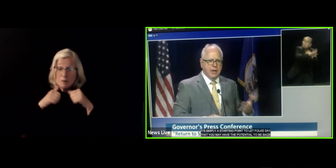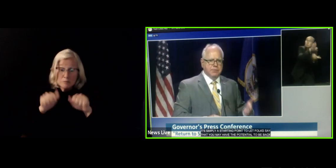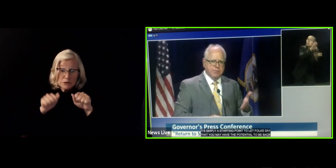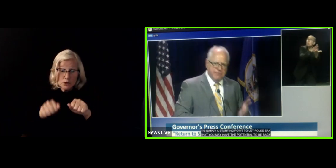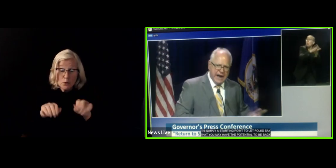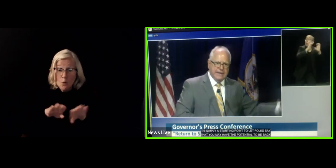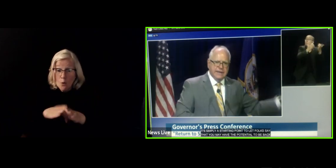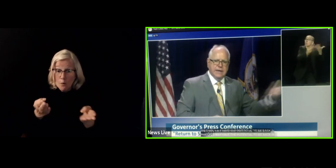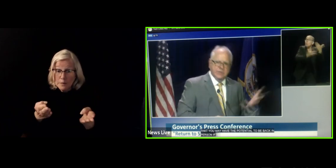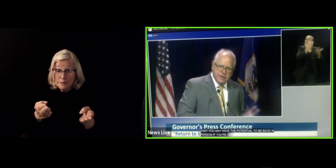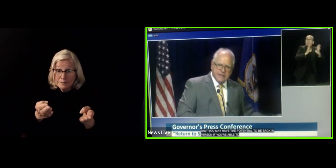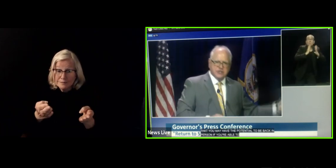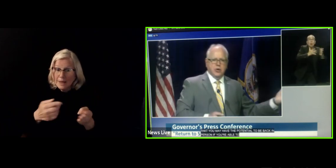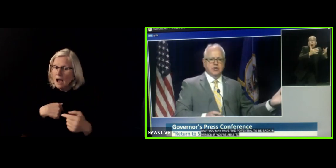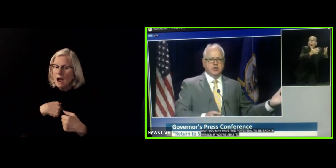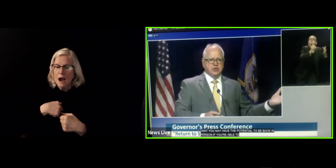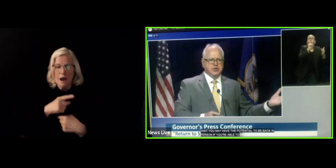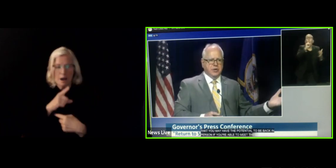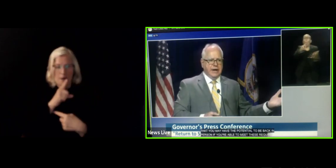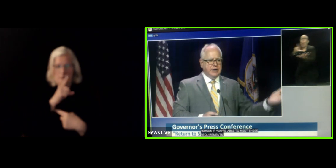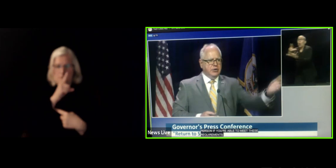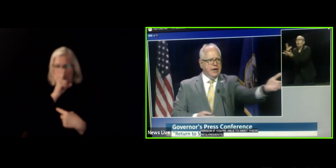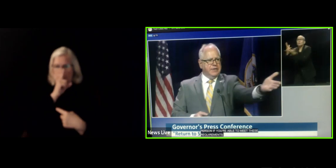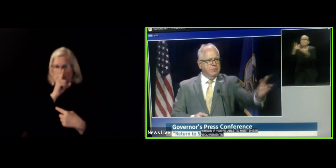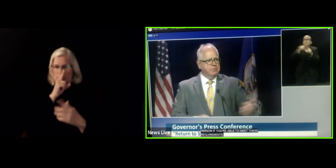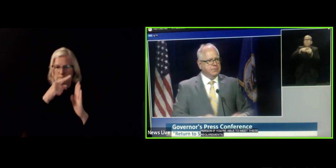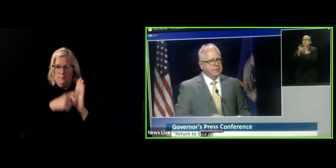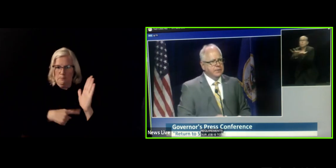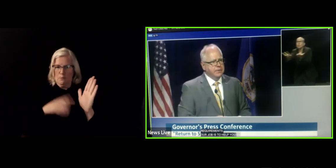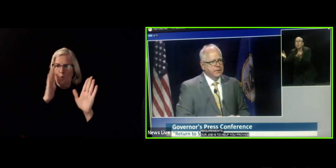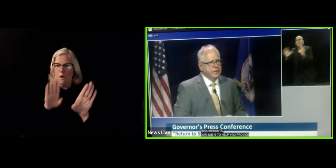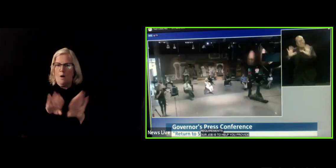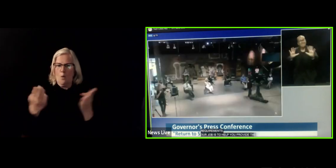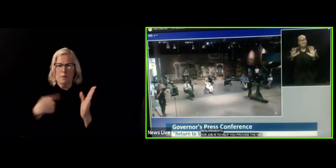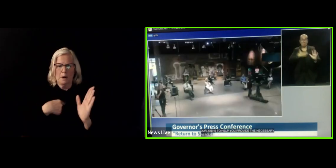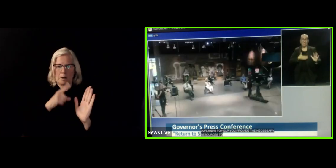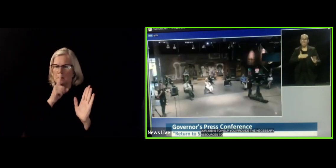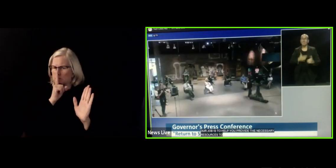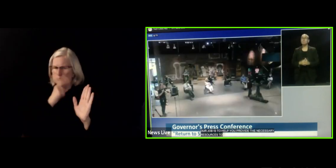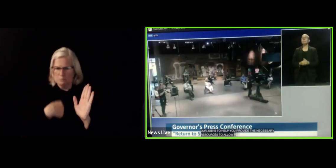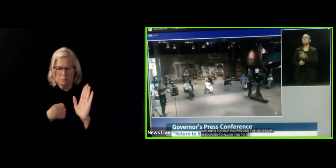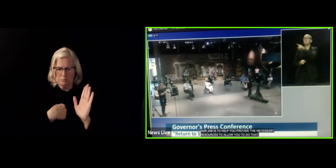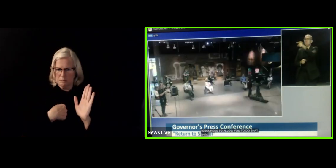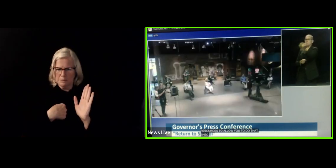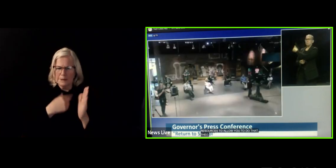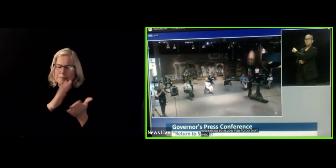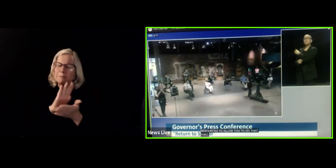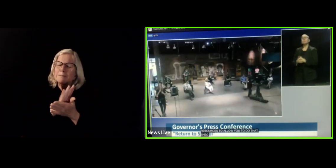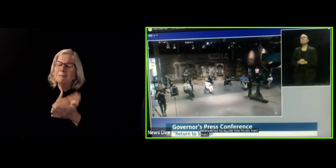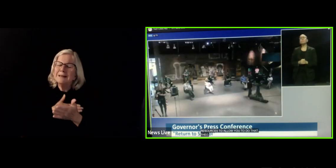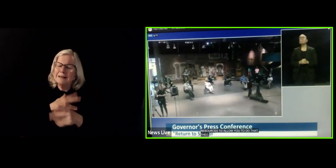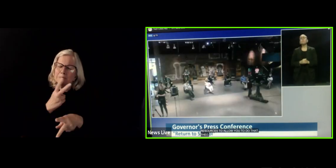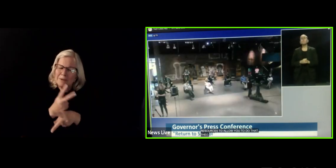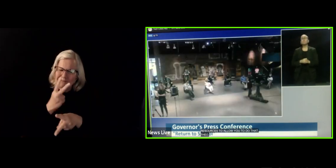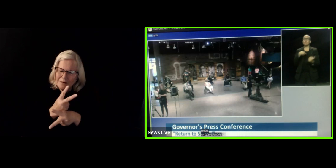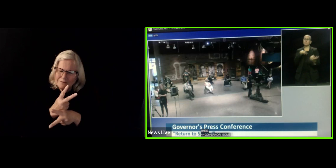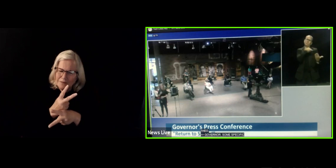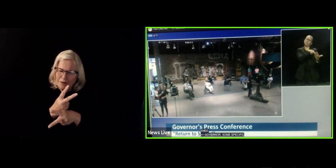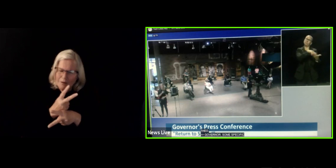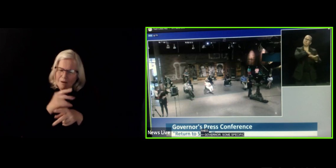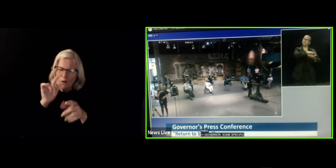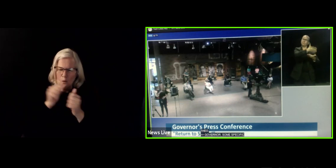help you provide the necessary resources to allow you to do that. Theo? Some specific questions I'm getting. Pre-K, is